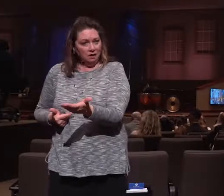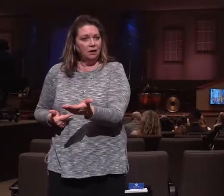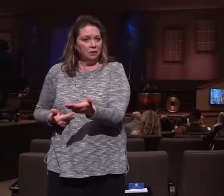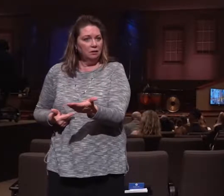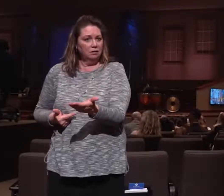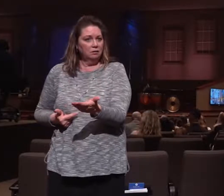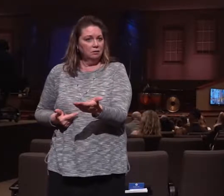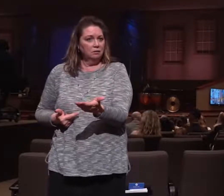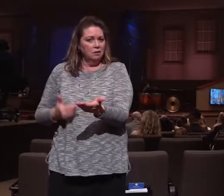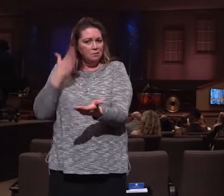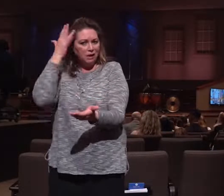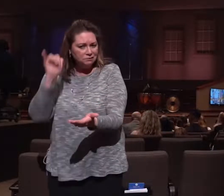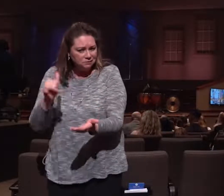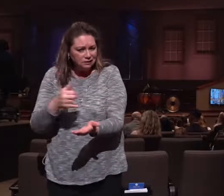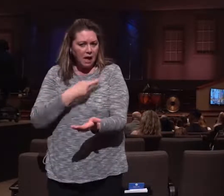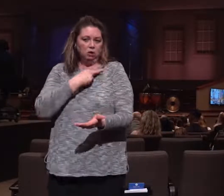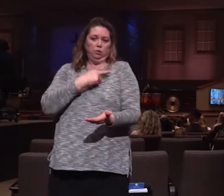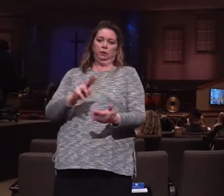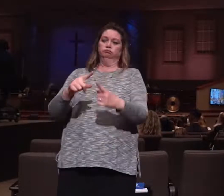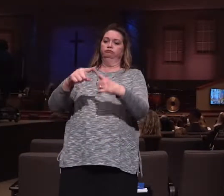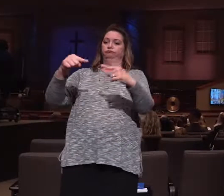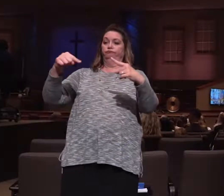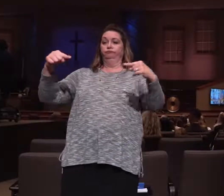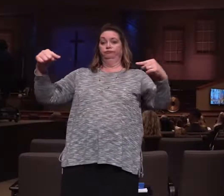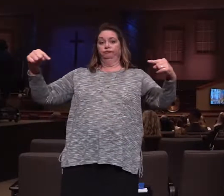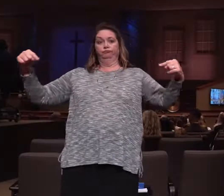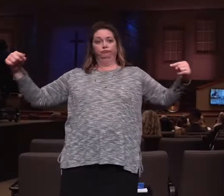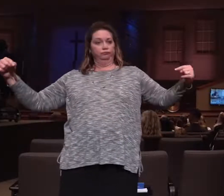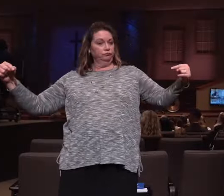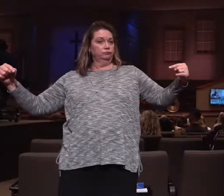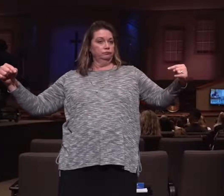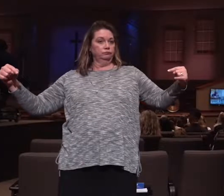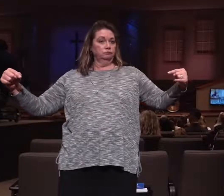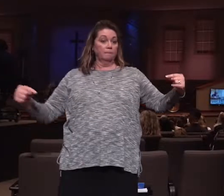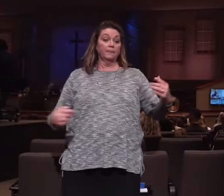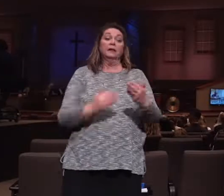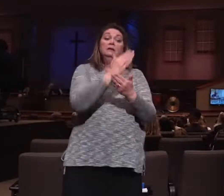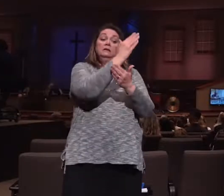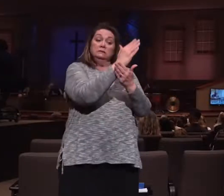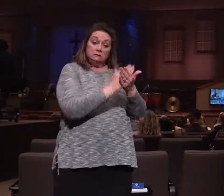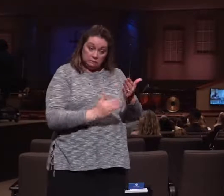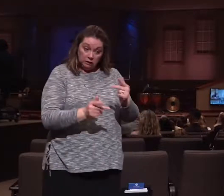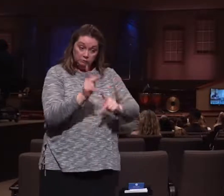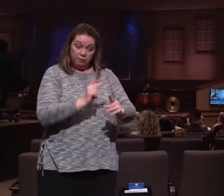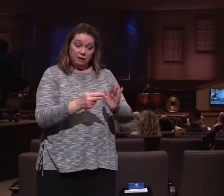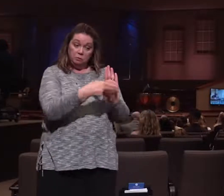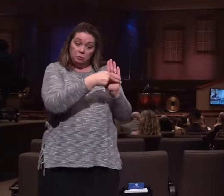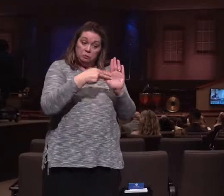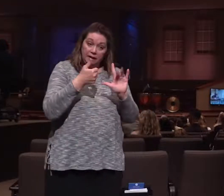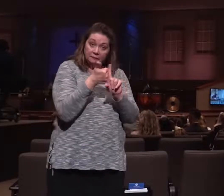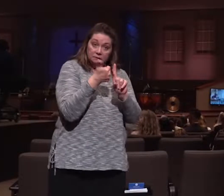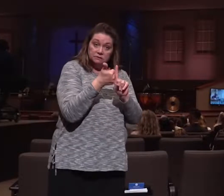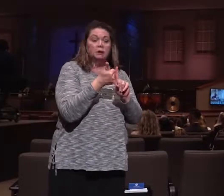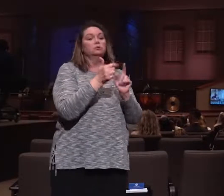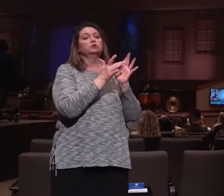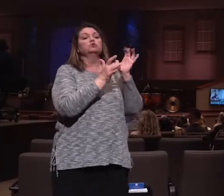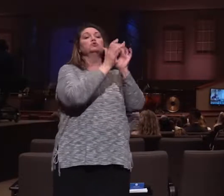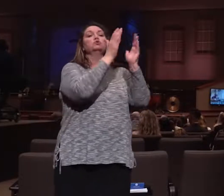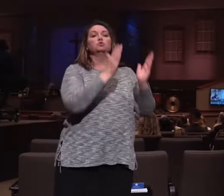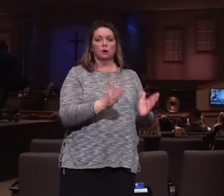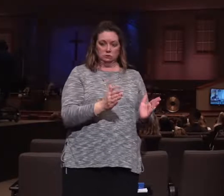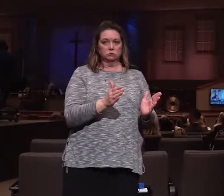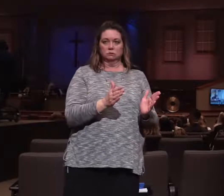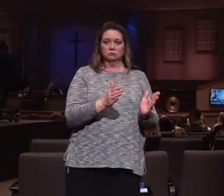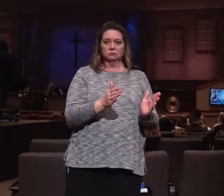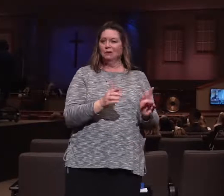is extremely vast. Almost half of the city claim Christianity as their religion, but merely in word and